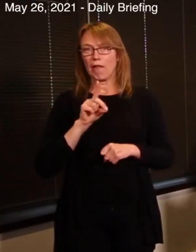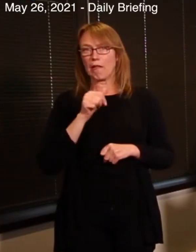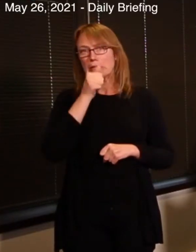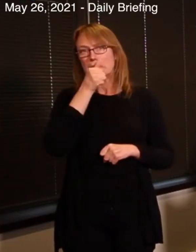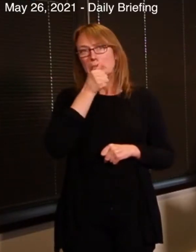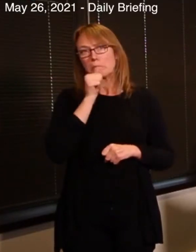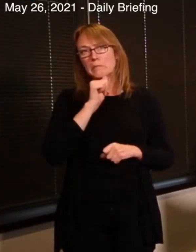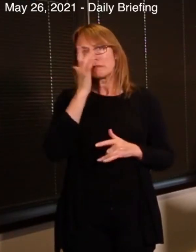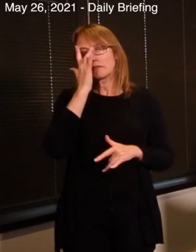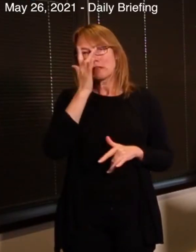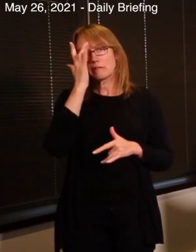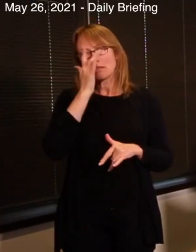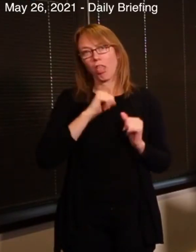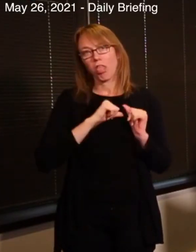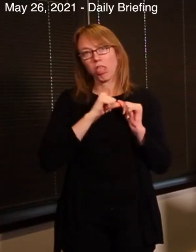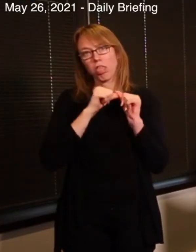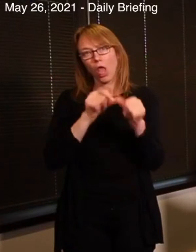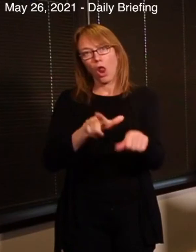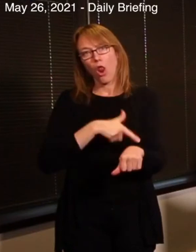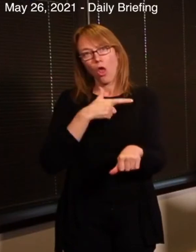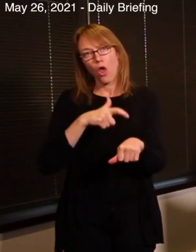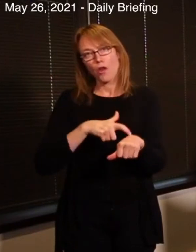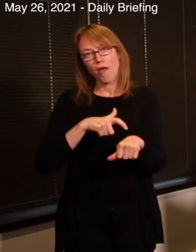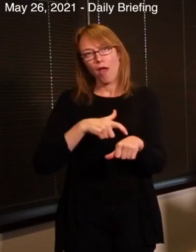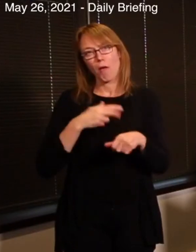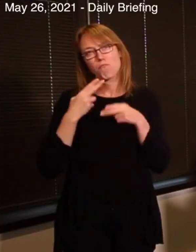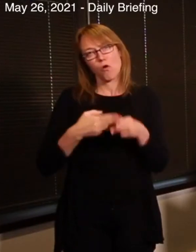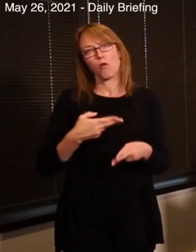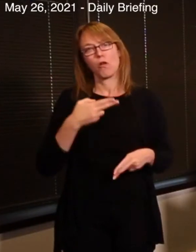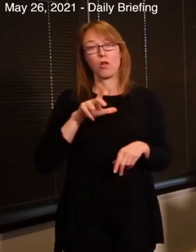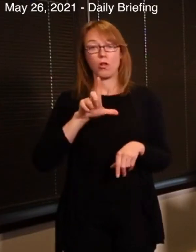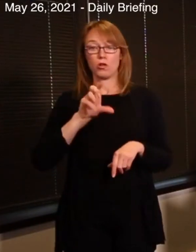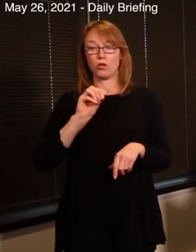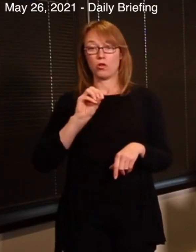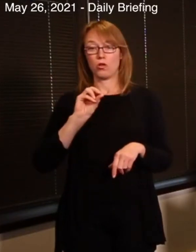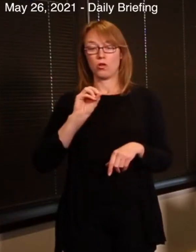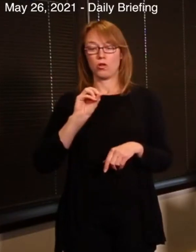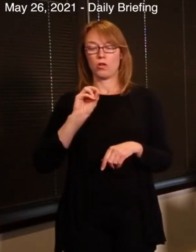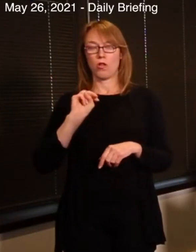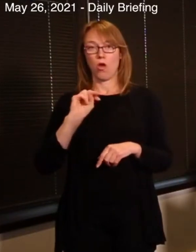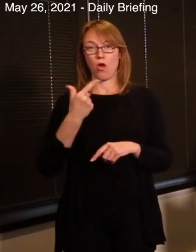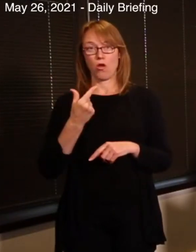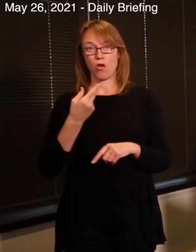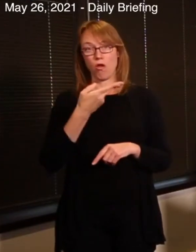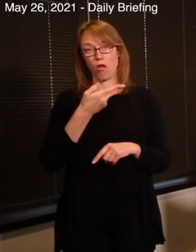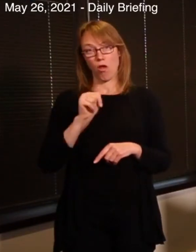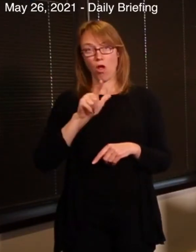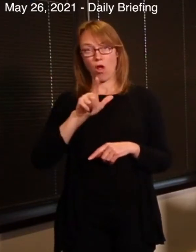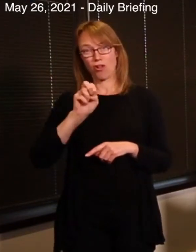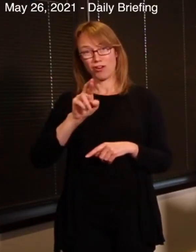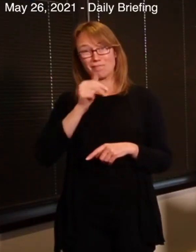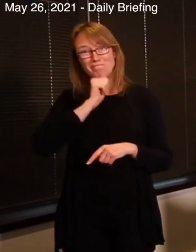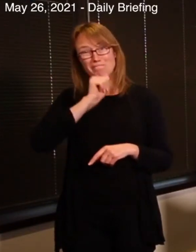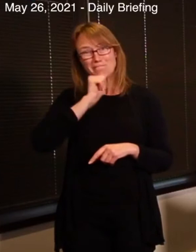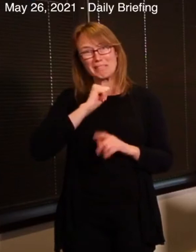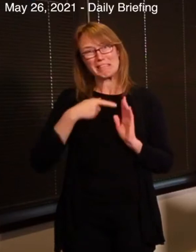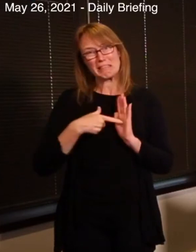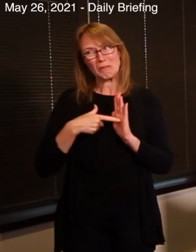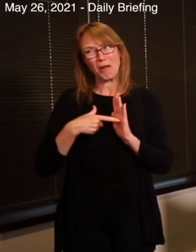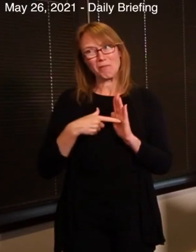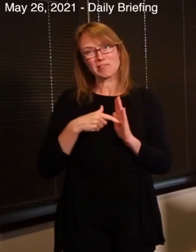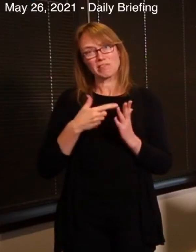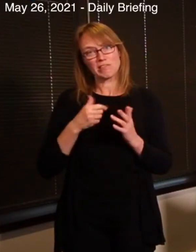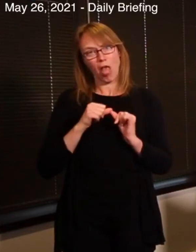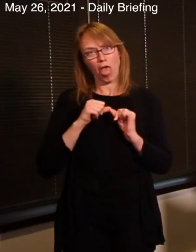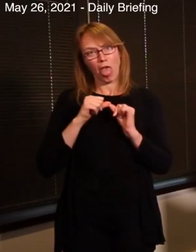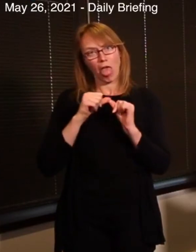the acute infection. And again, it's from a completely preventable disease. So we all need to do our part to prevent